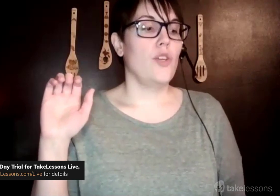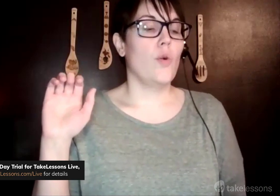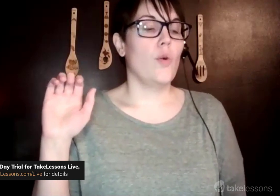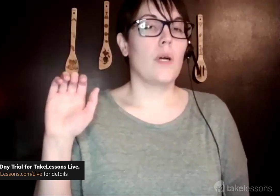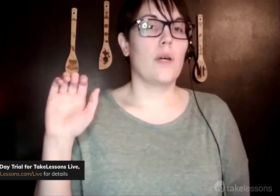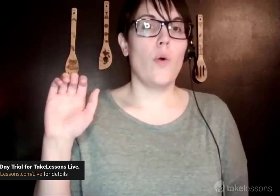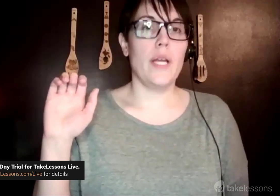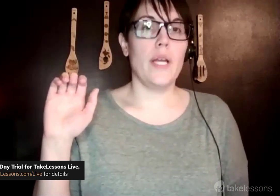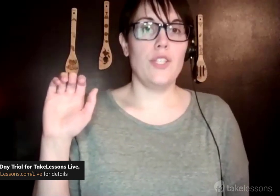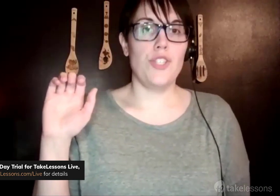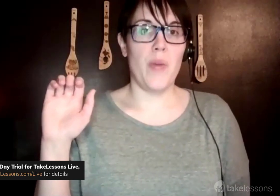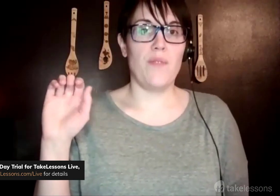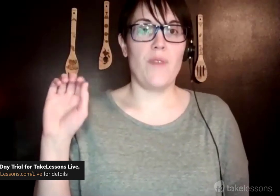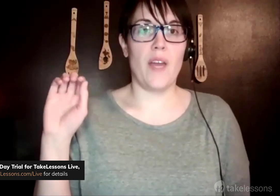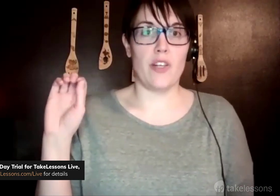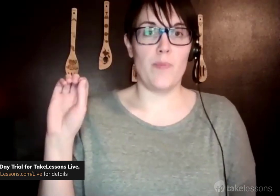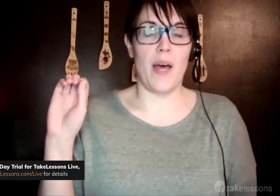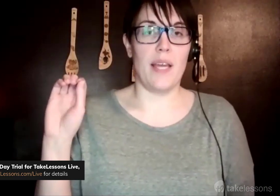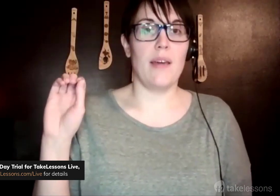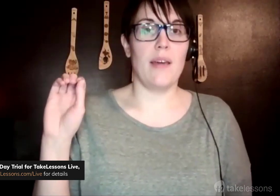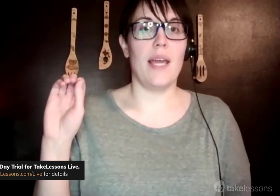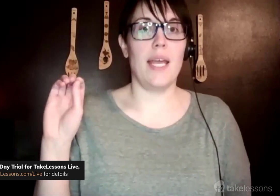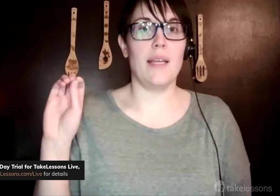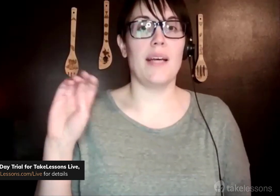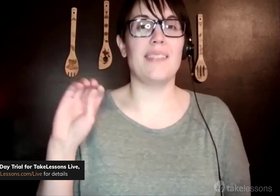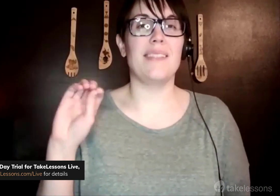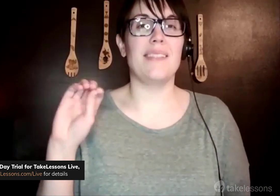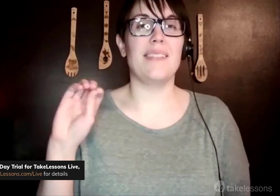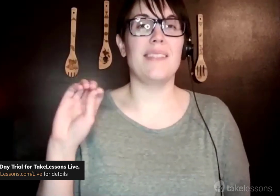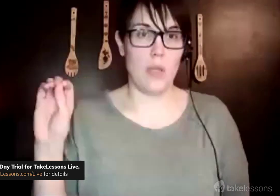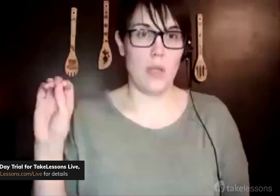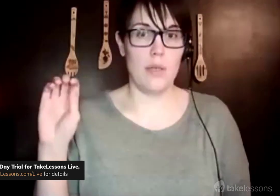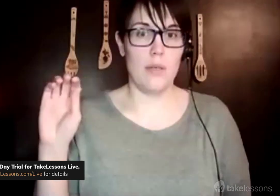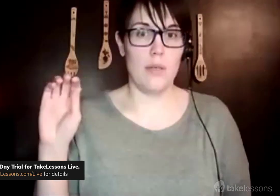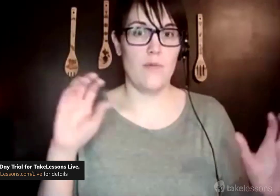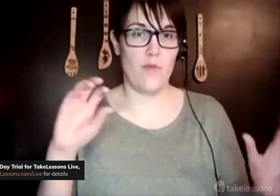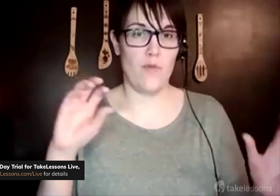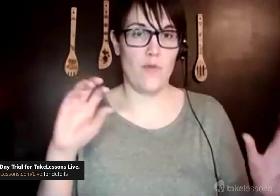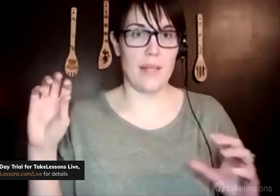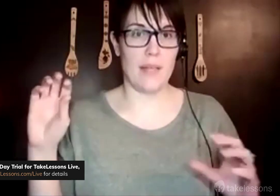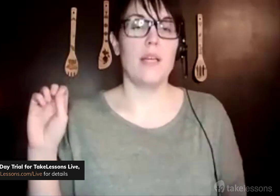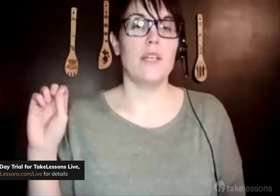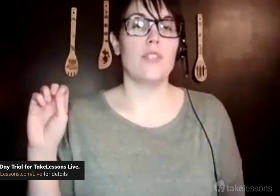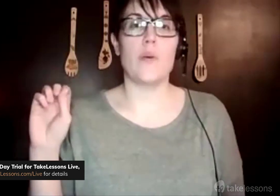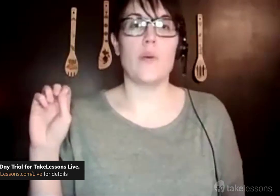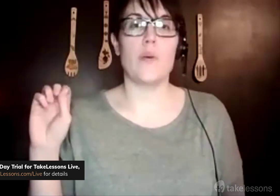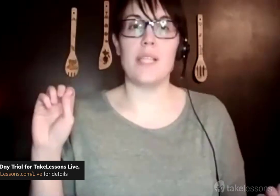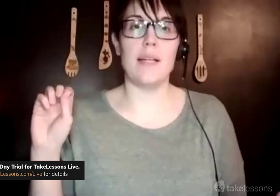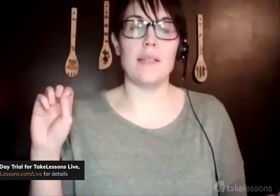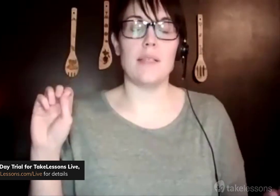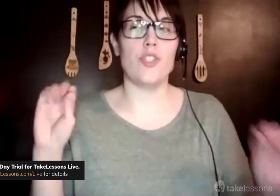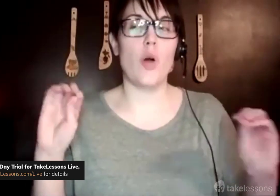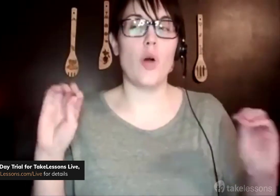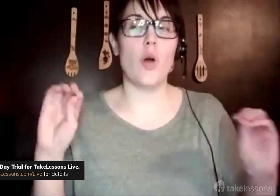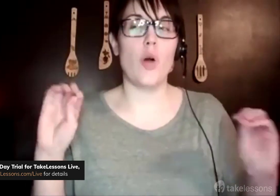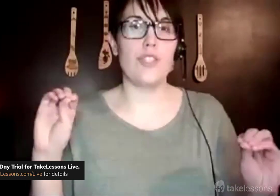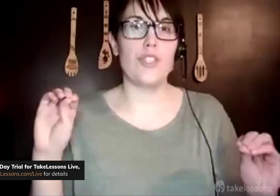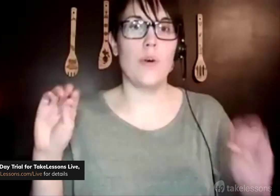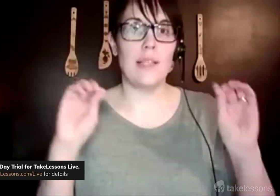You're going to be fingerspelling in a syllable format. So it's not, don't pay attention to